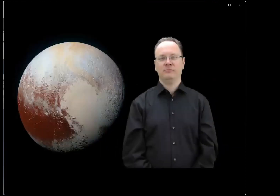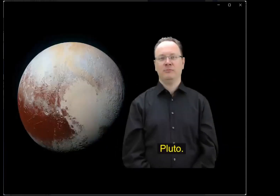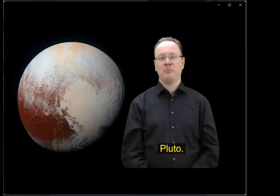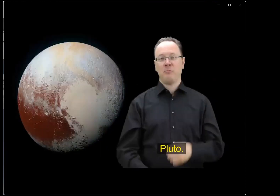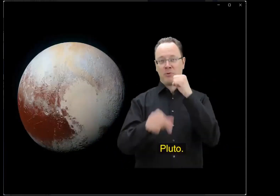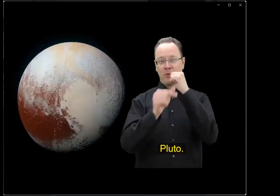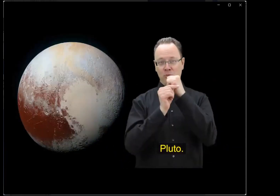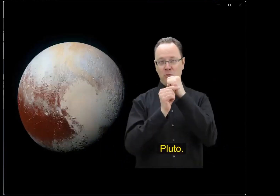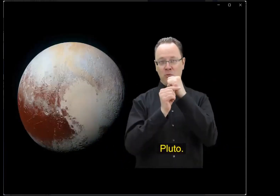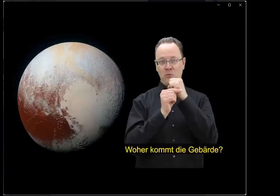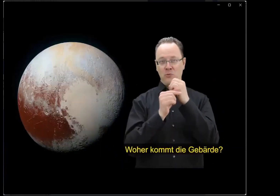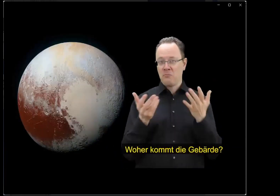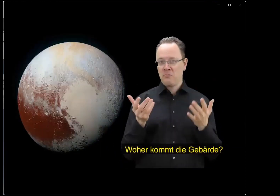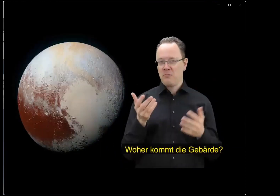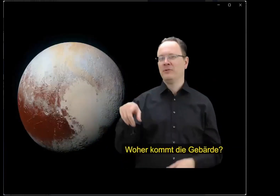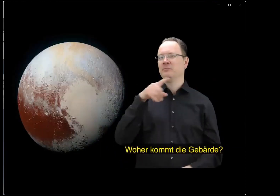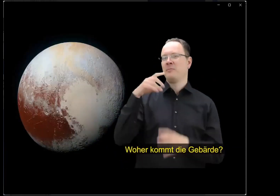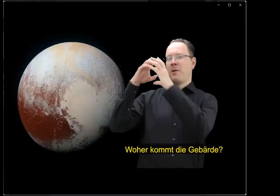Neptune.